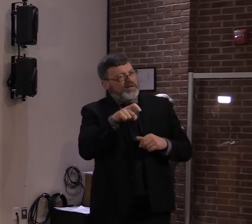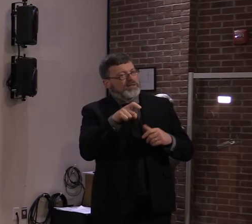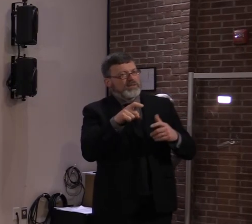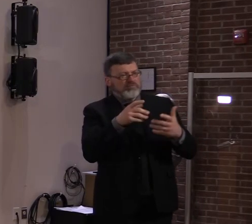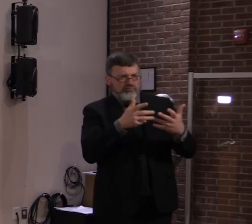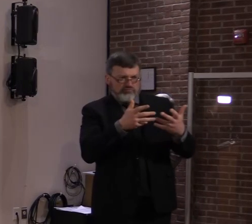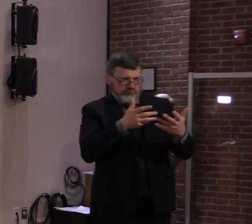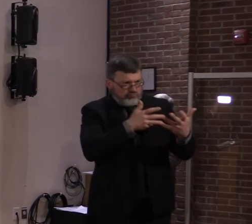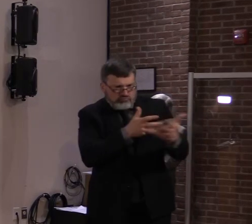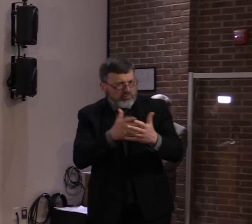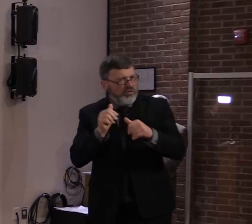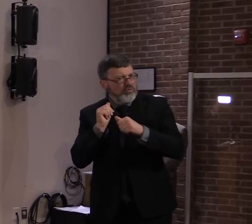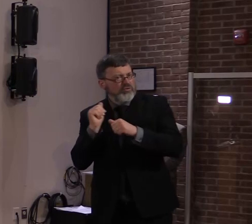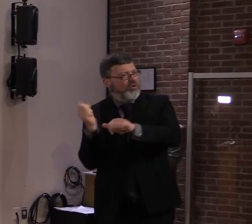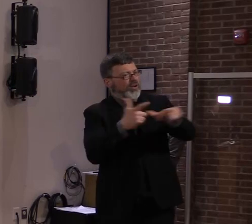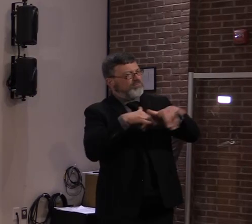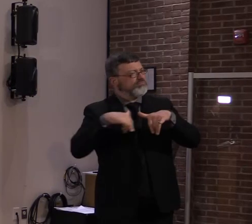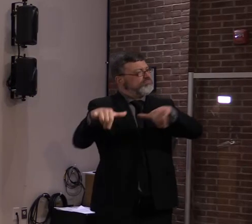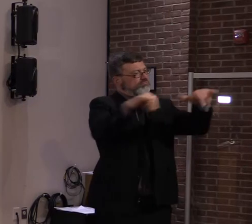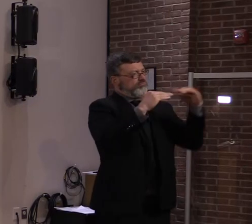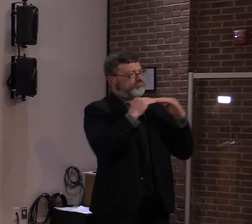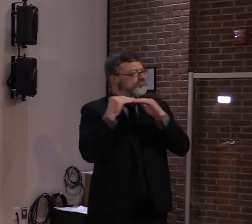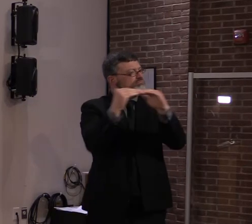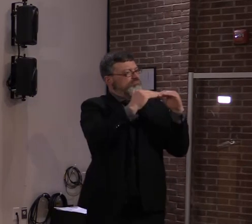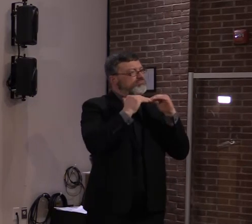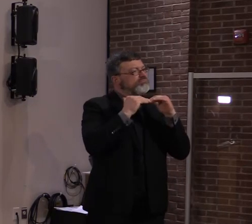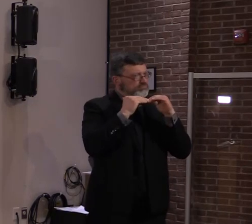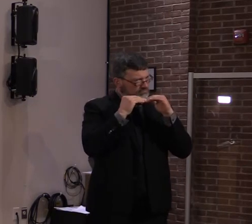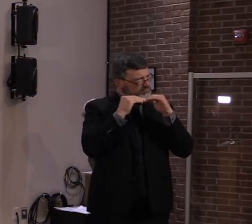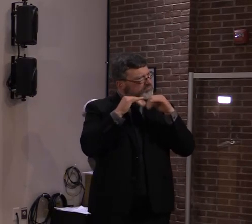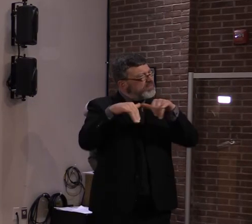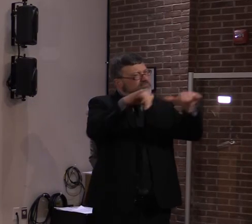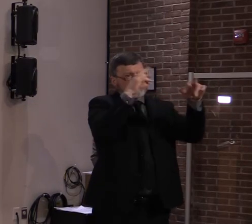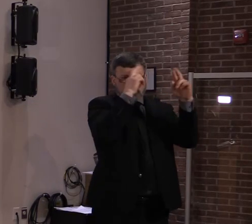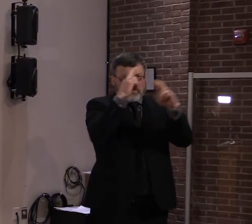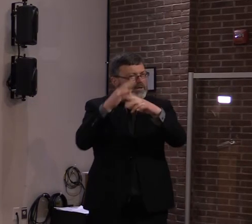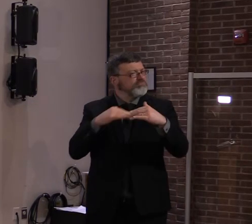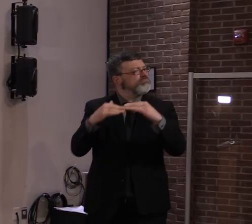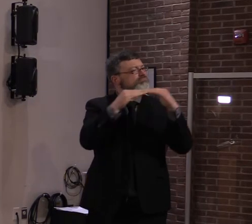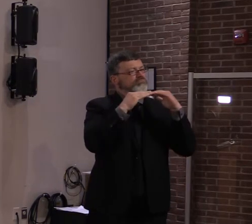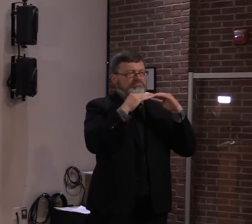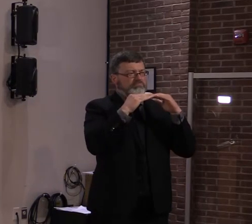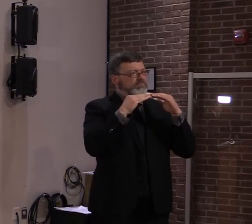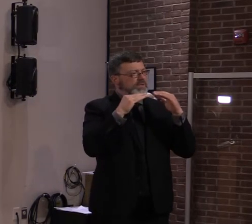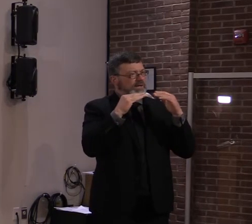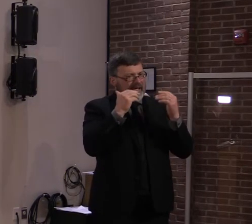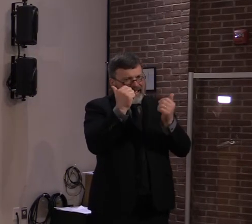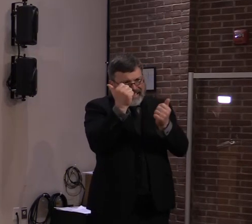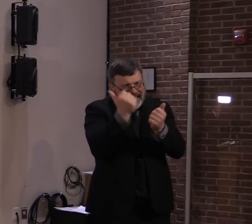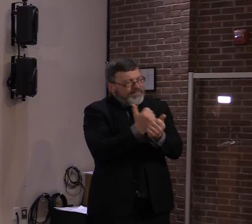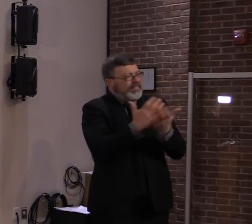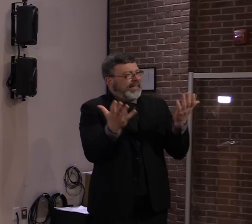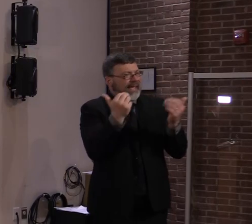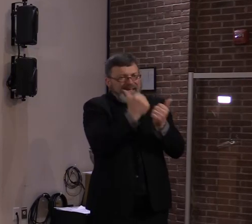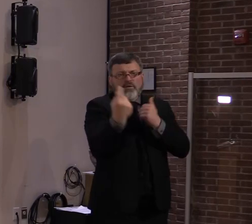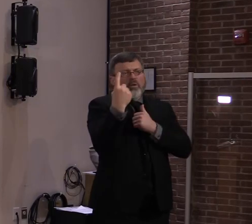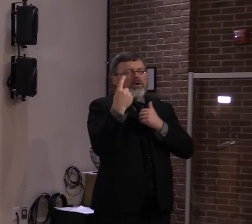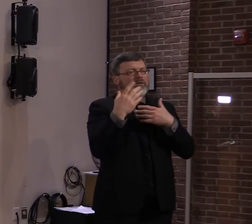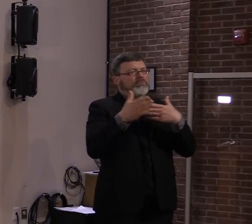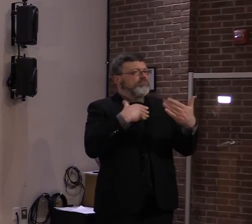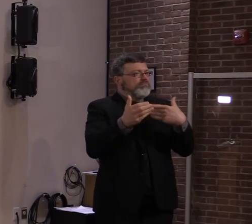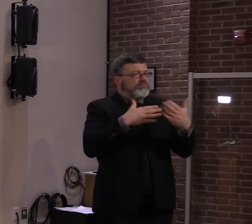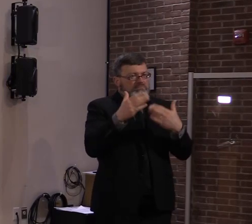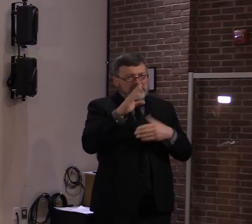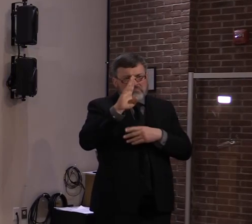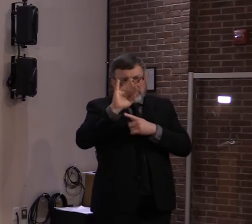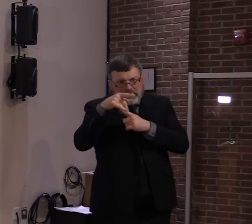respect and dignity and to be fair and just in everything you promote and everything that you do and everything you